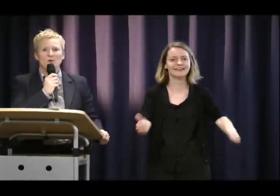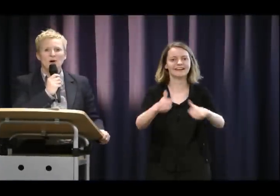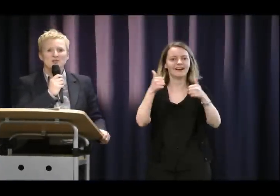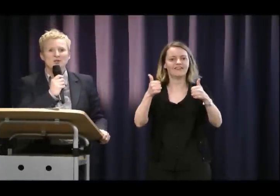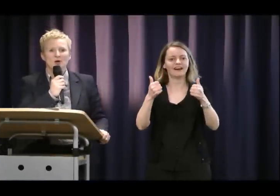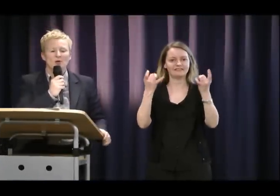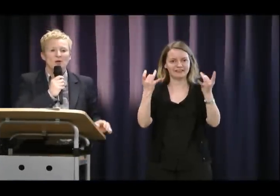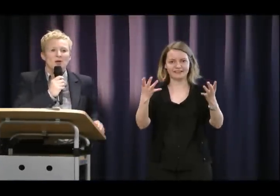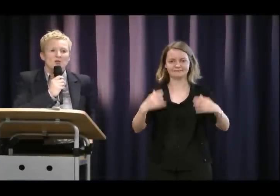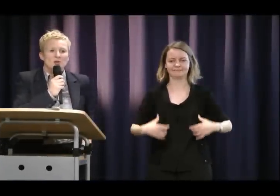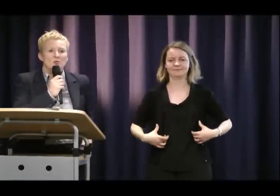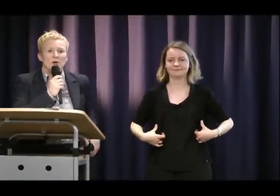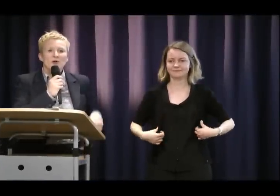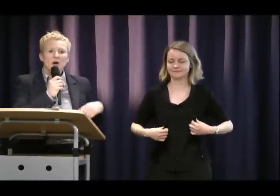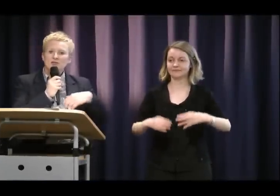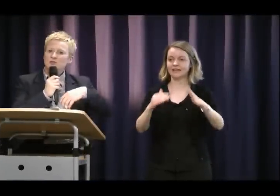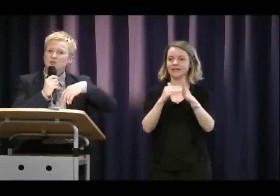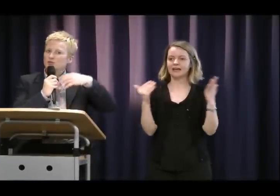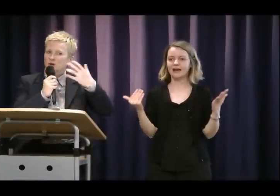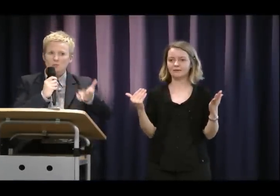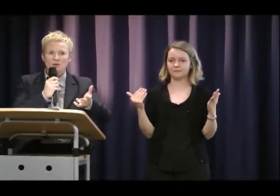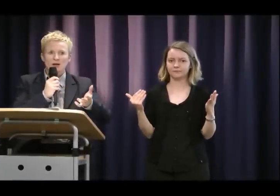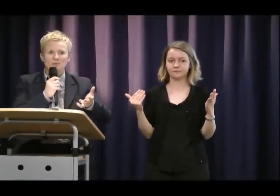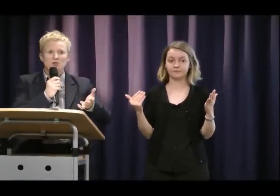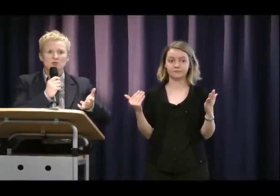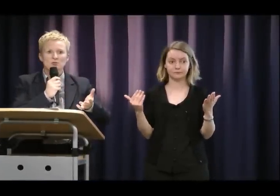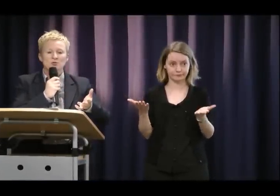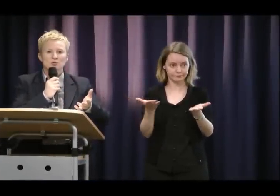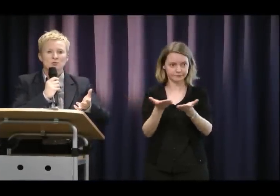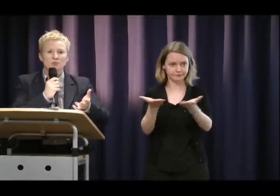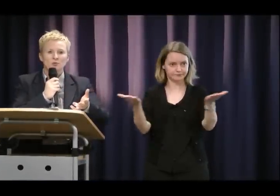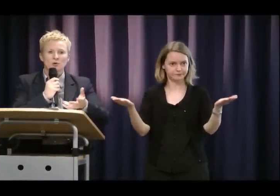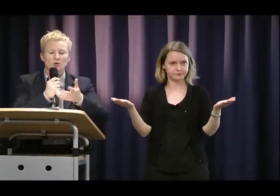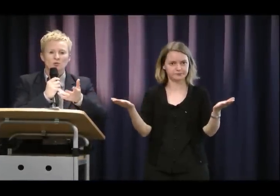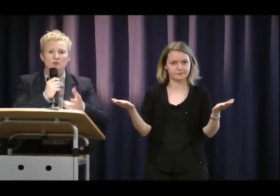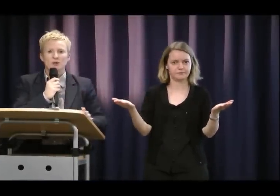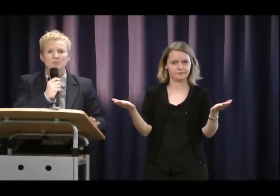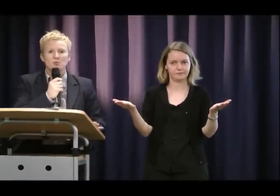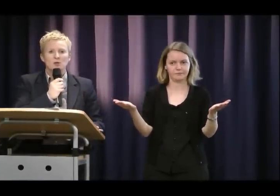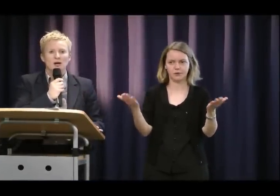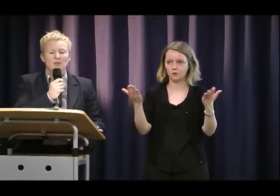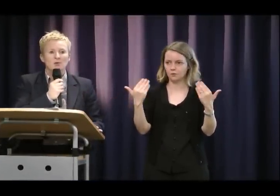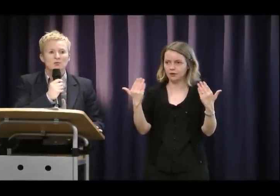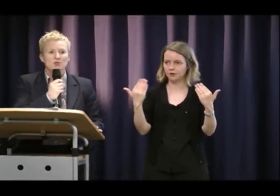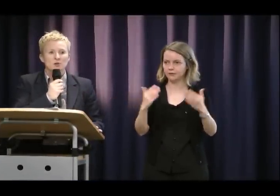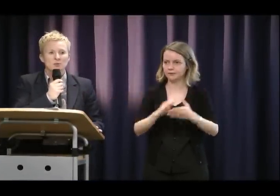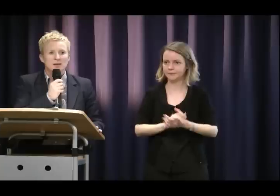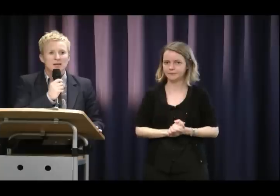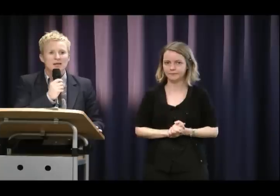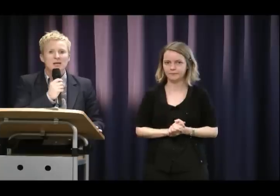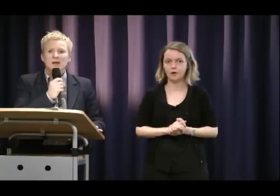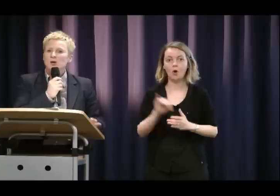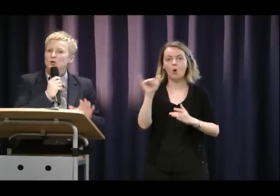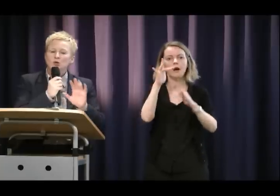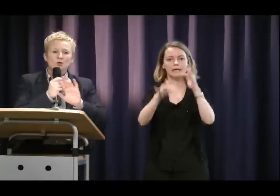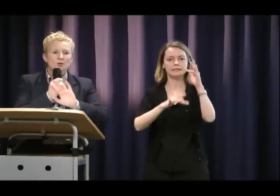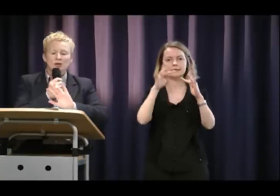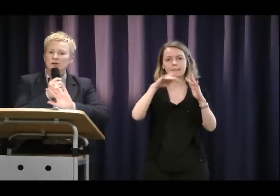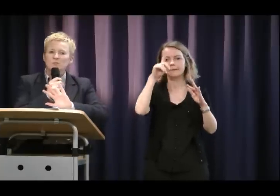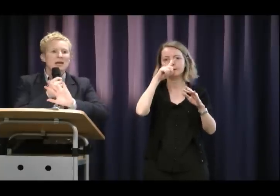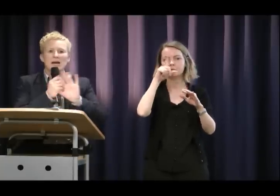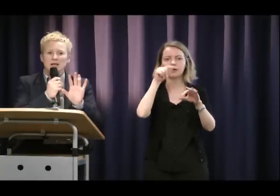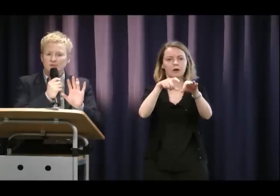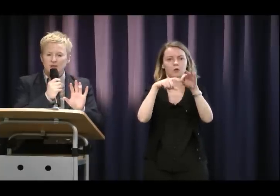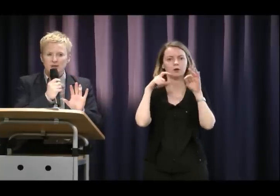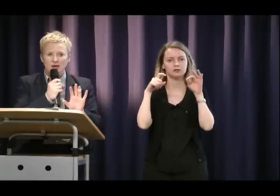Okay, we're right to go. So what I'd like to do is just open it up to the floor or to people who are streaming in.